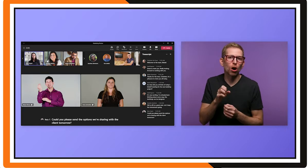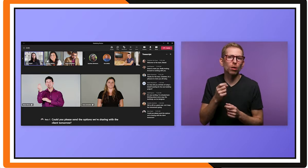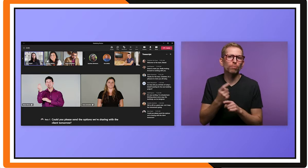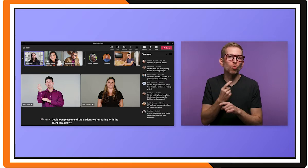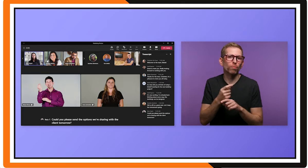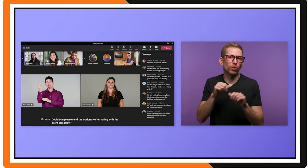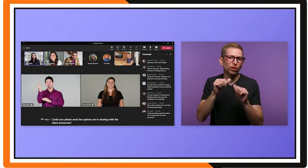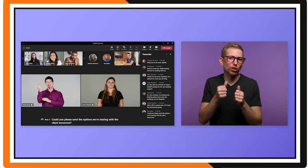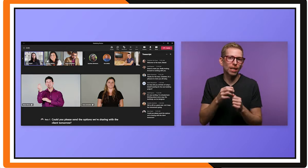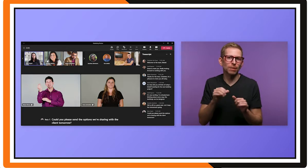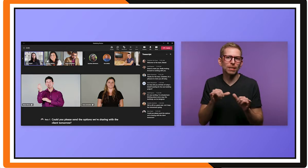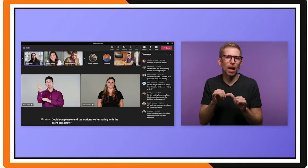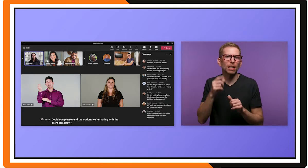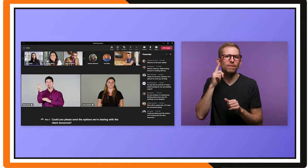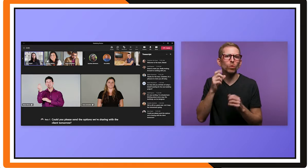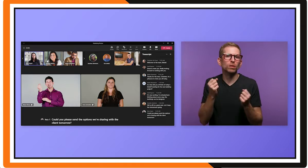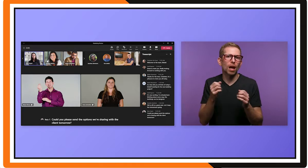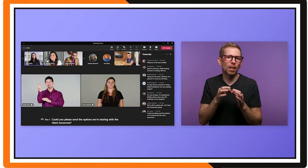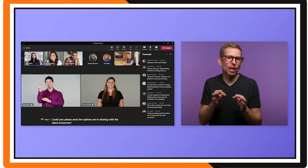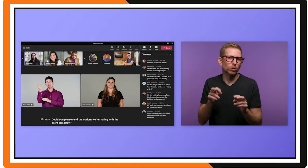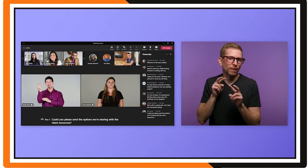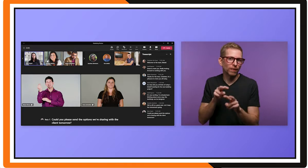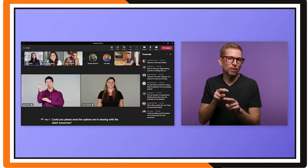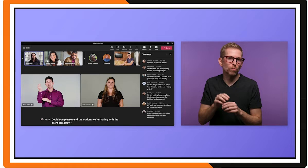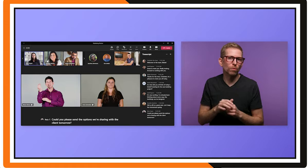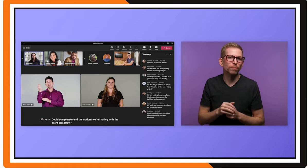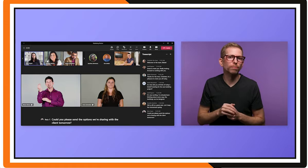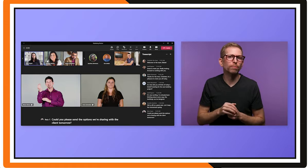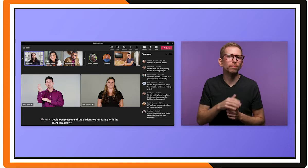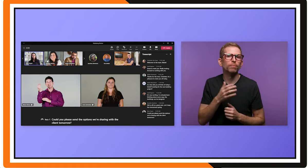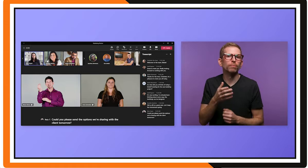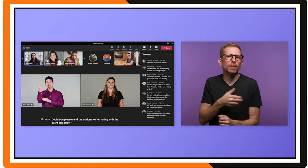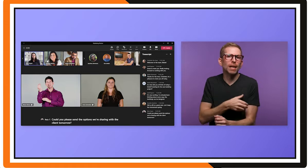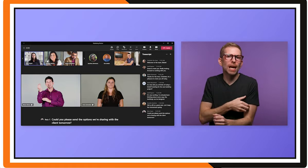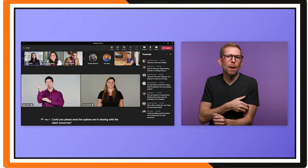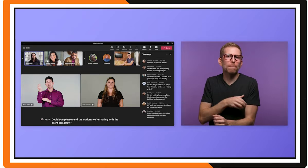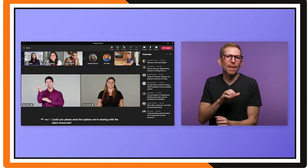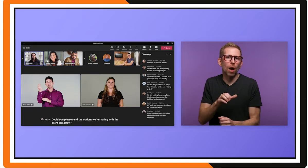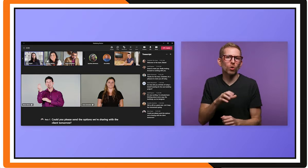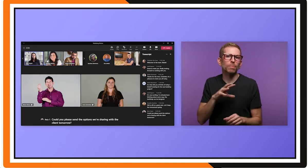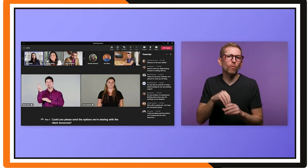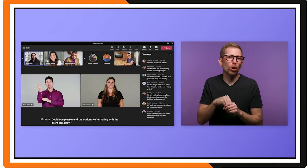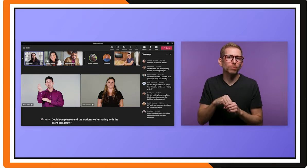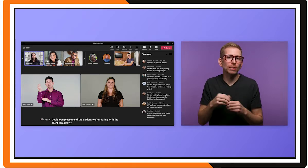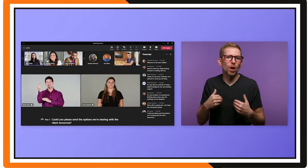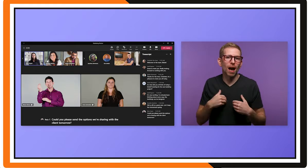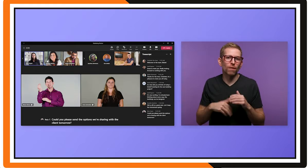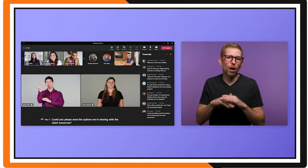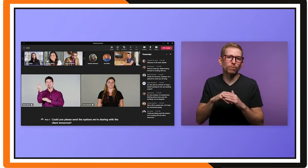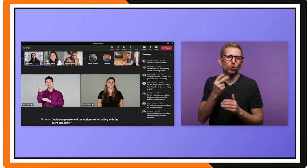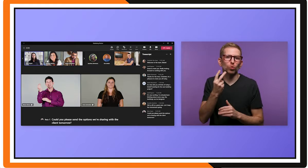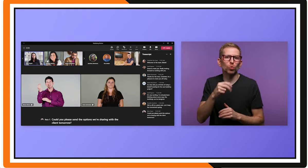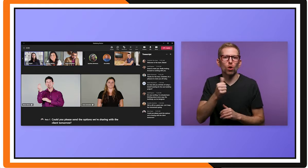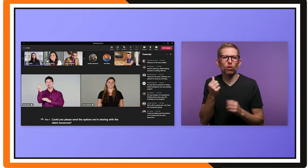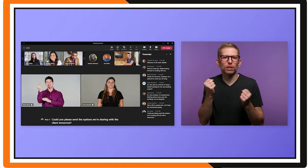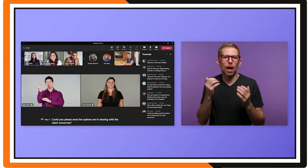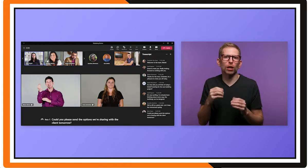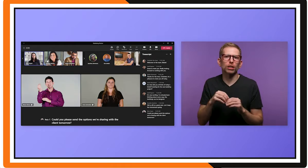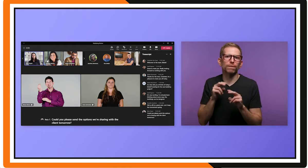during each meeting. It's also important to note that doing so doesn't impact all meeting members. Only individuals with Sign Language View enabled